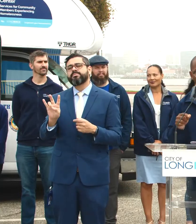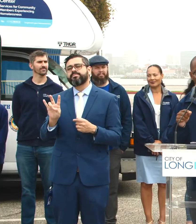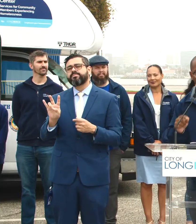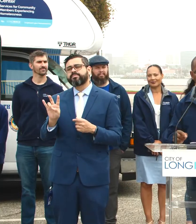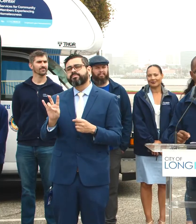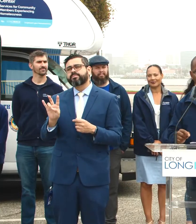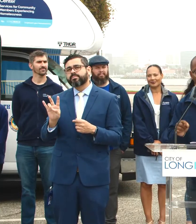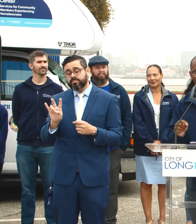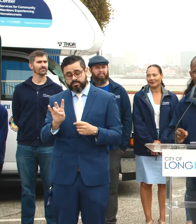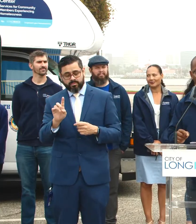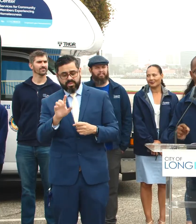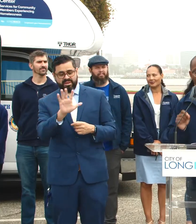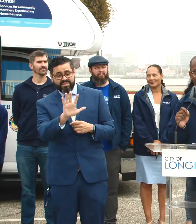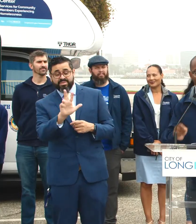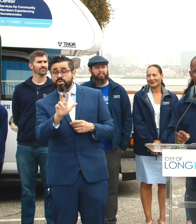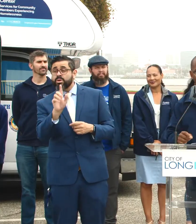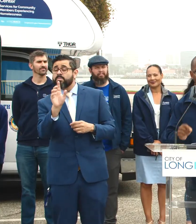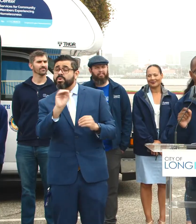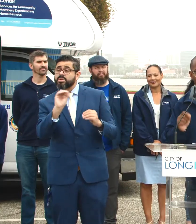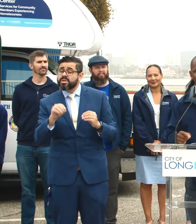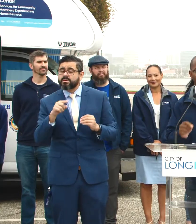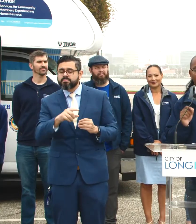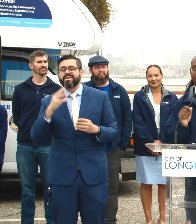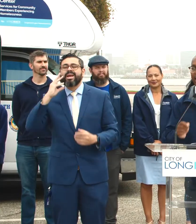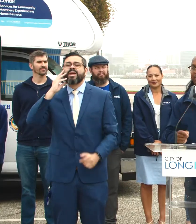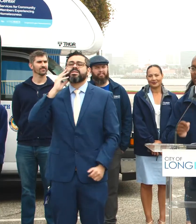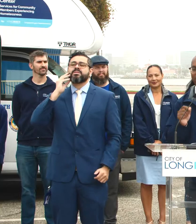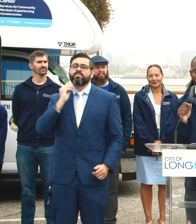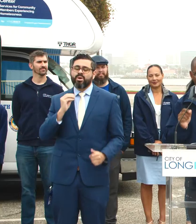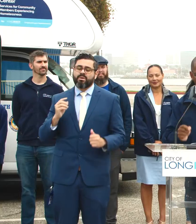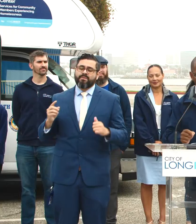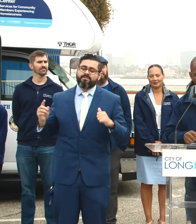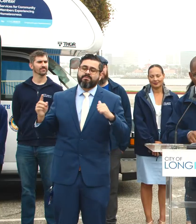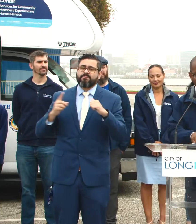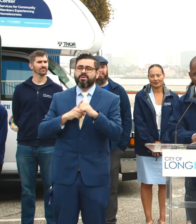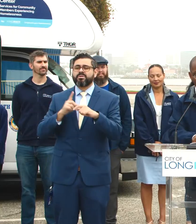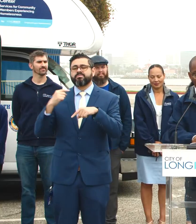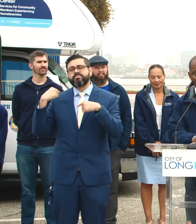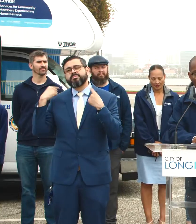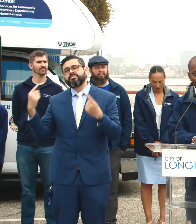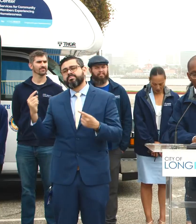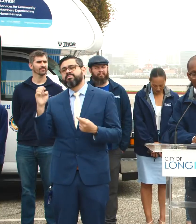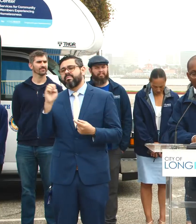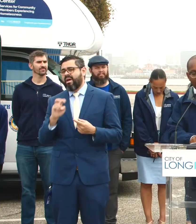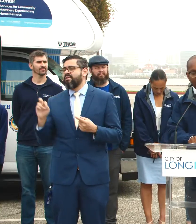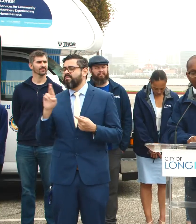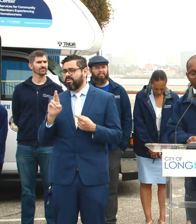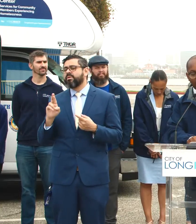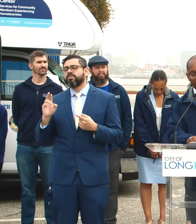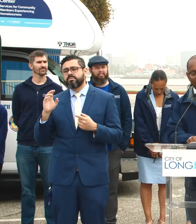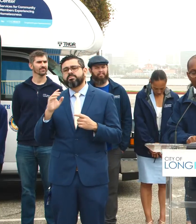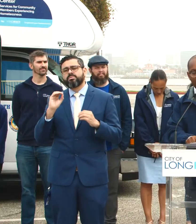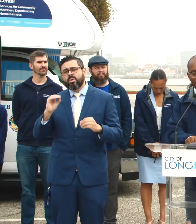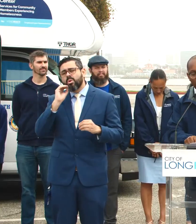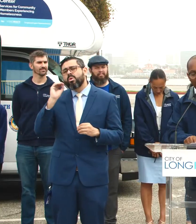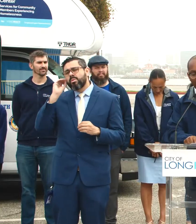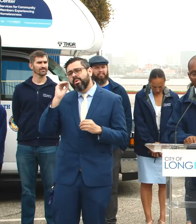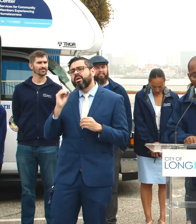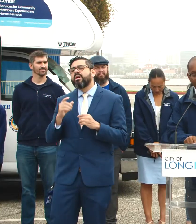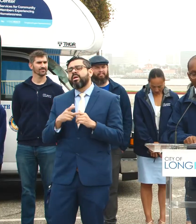of those surveyed report experiencing their first episode of homelessness, while 39% are